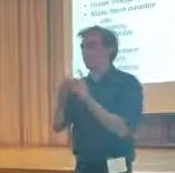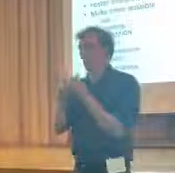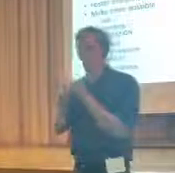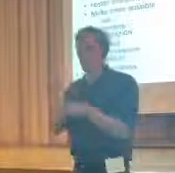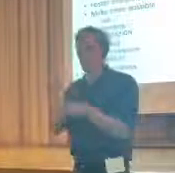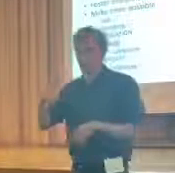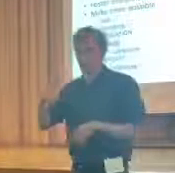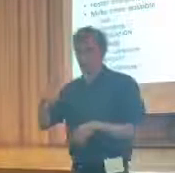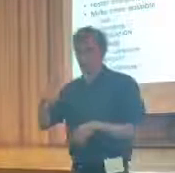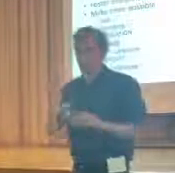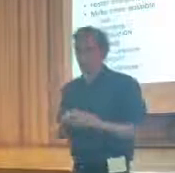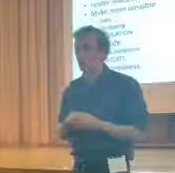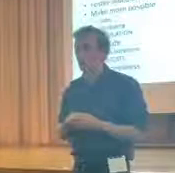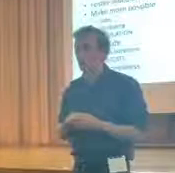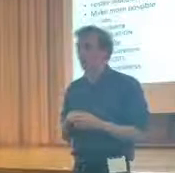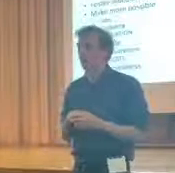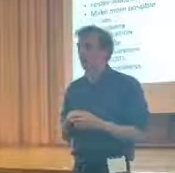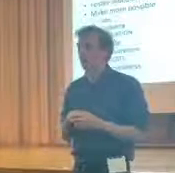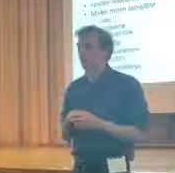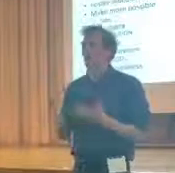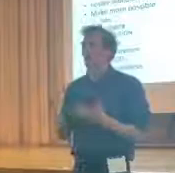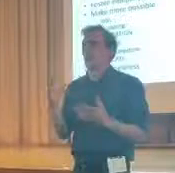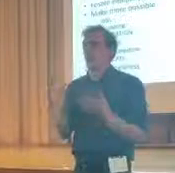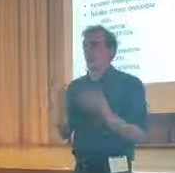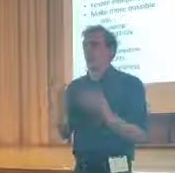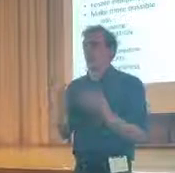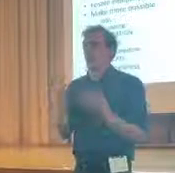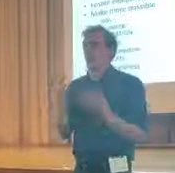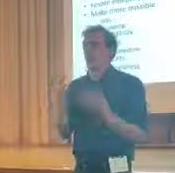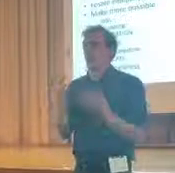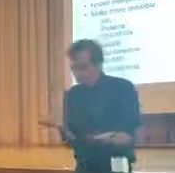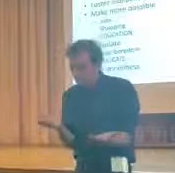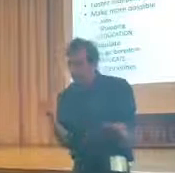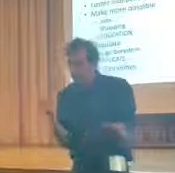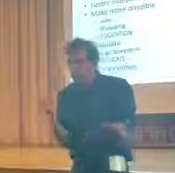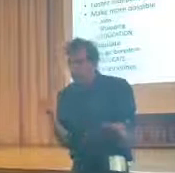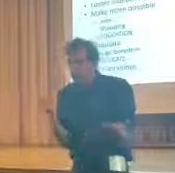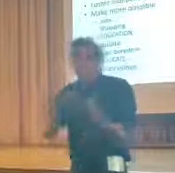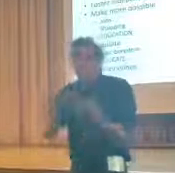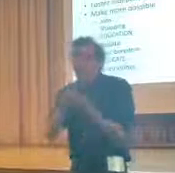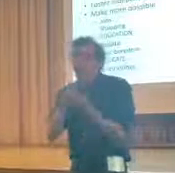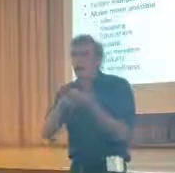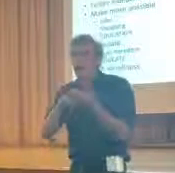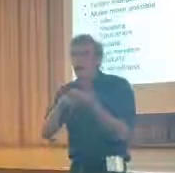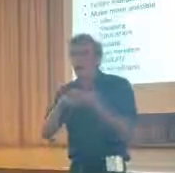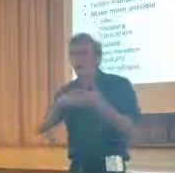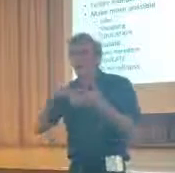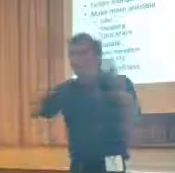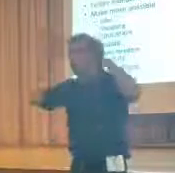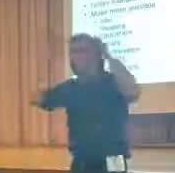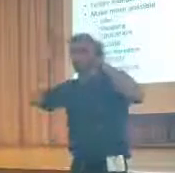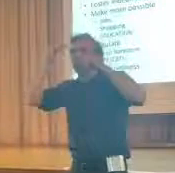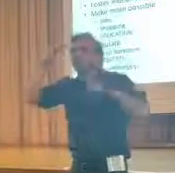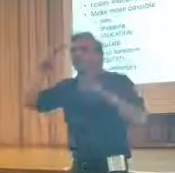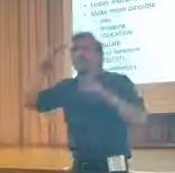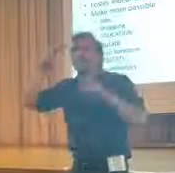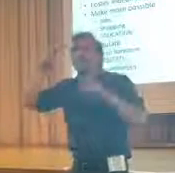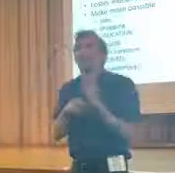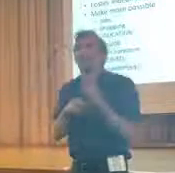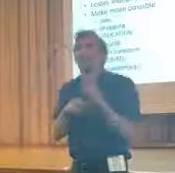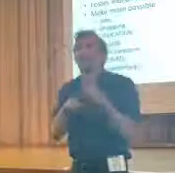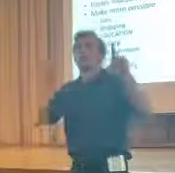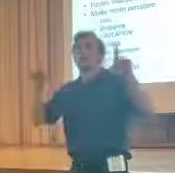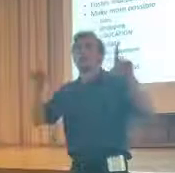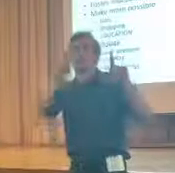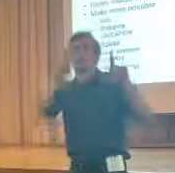at that point in time what a screen reader was. I just walked up to the members of the advisory board and said, can I come into your house and watch